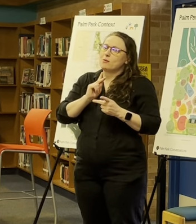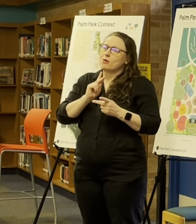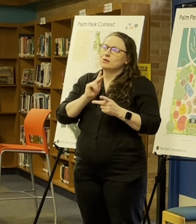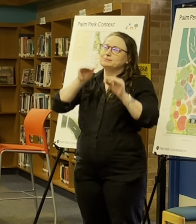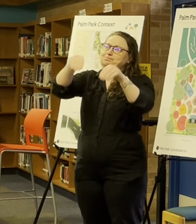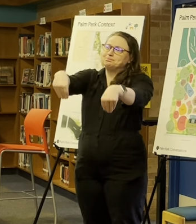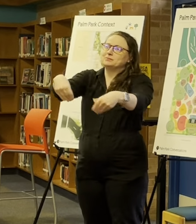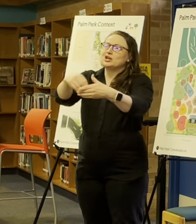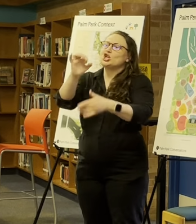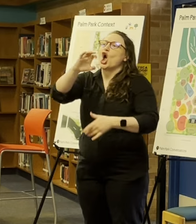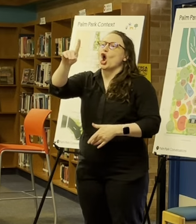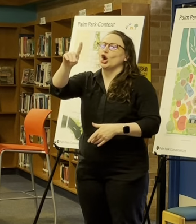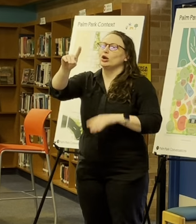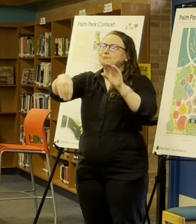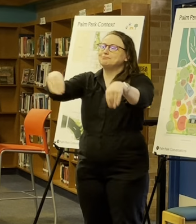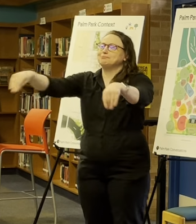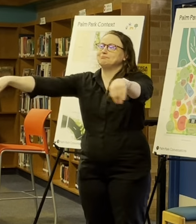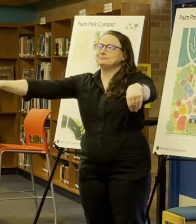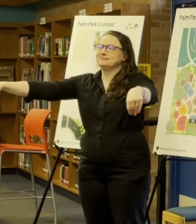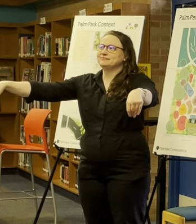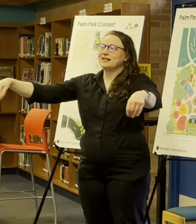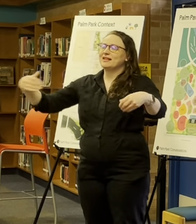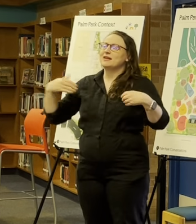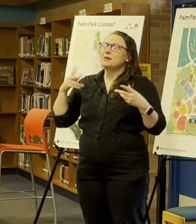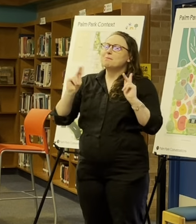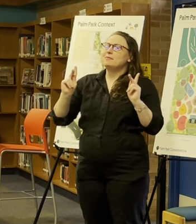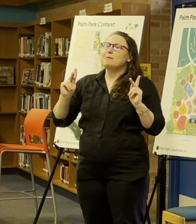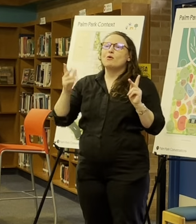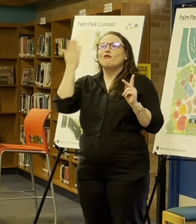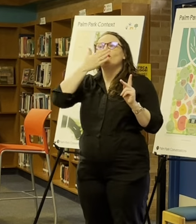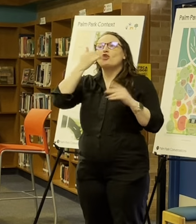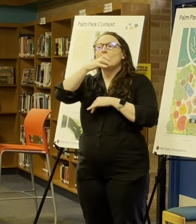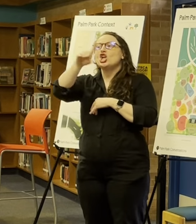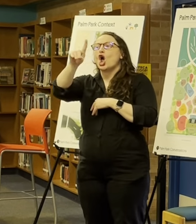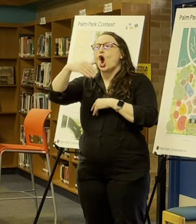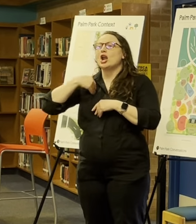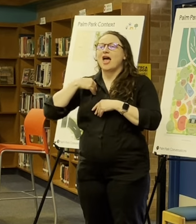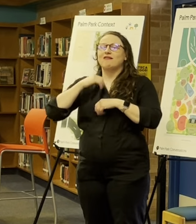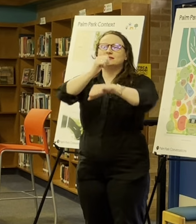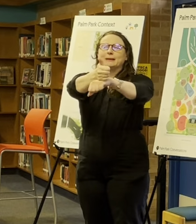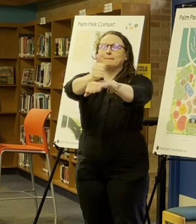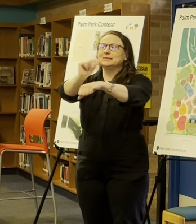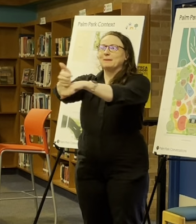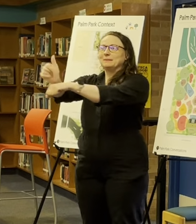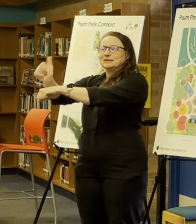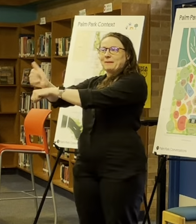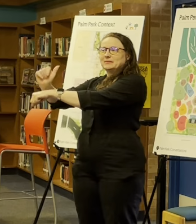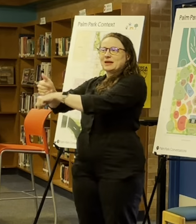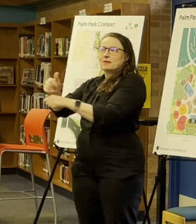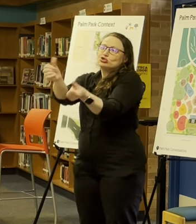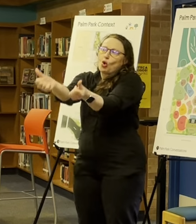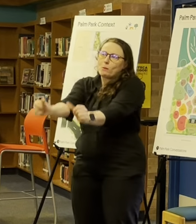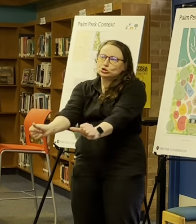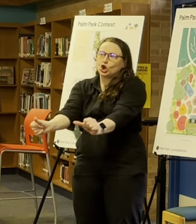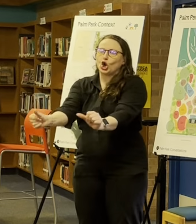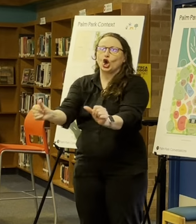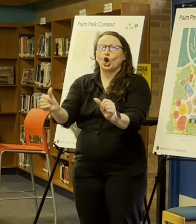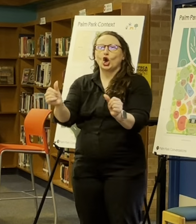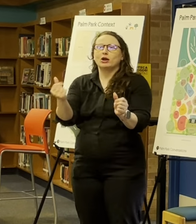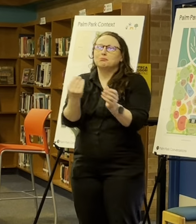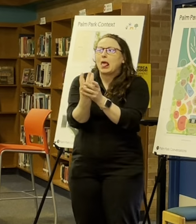their yards. The sculptures, the kind of little personal fantasies and what they plant in their